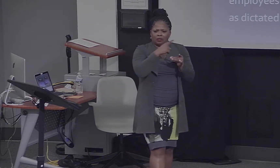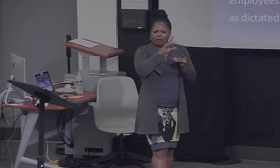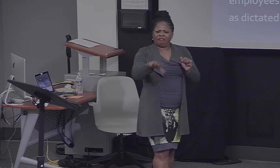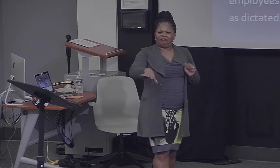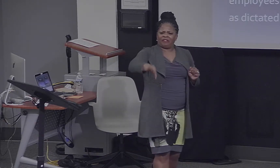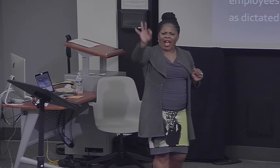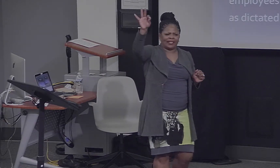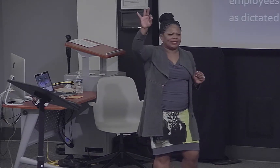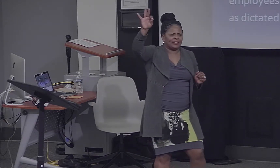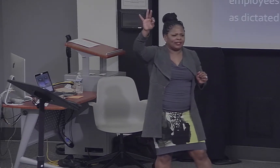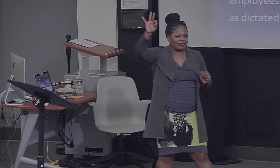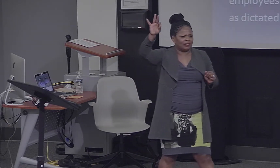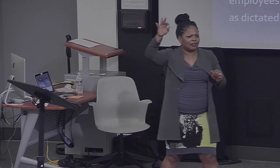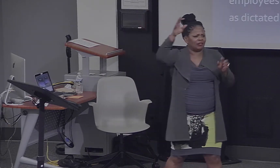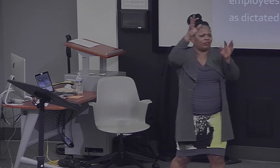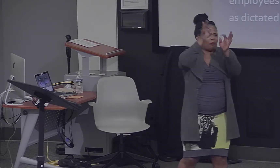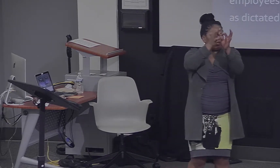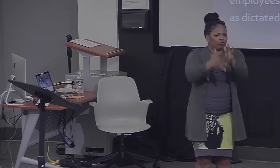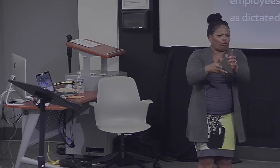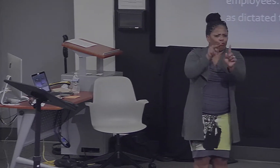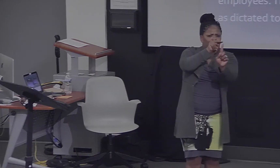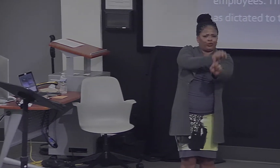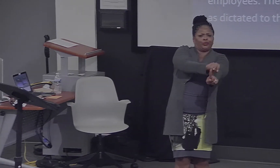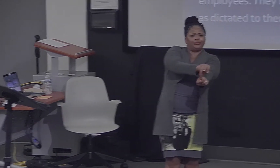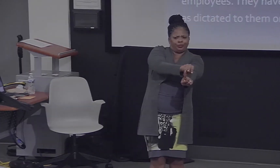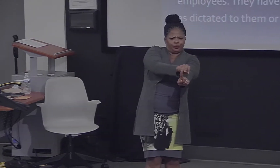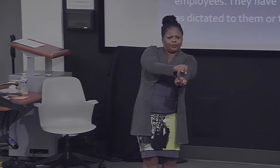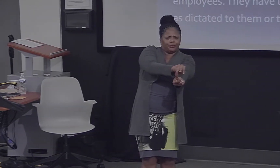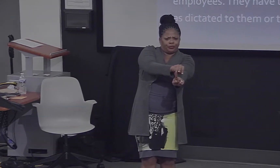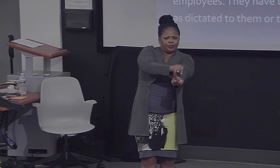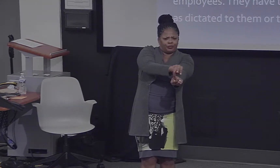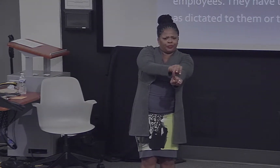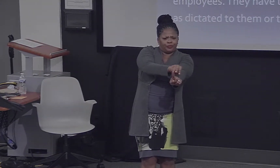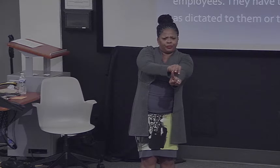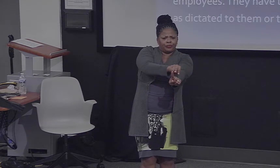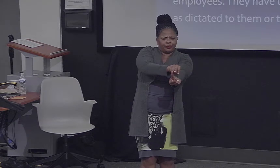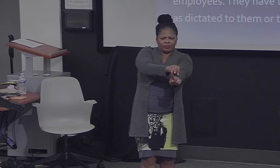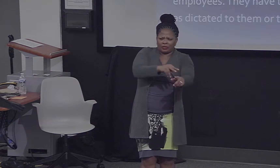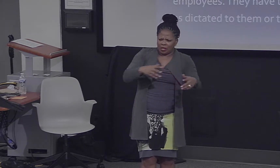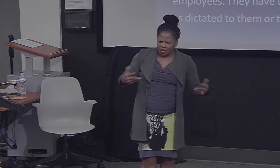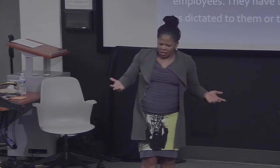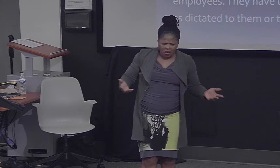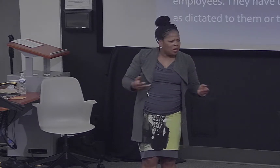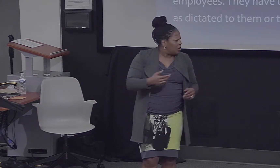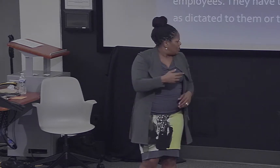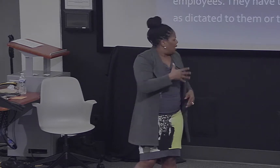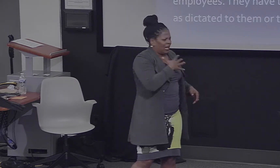Again, these are not my words. These are findings from interpreters' perspectives.